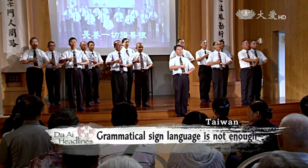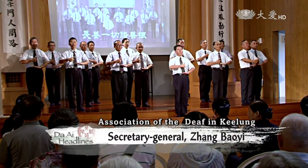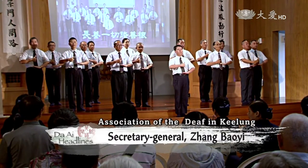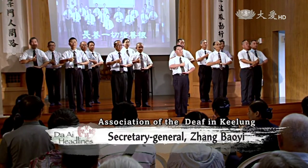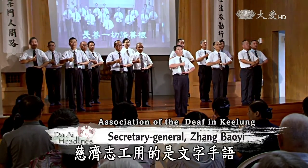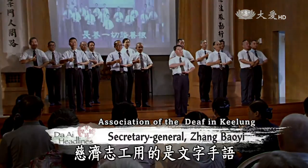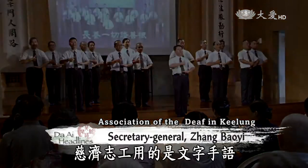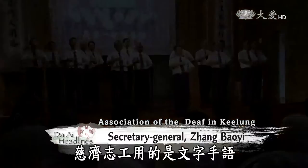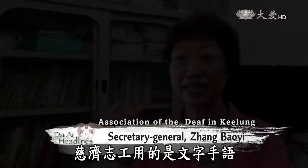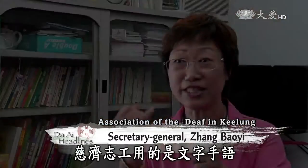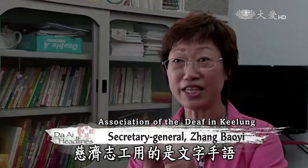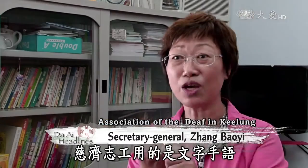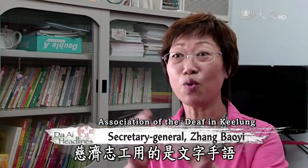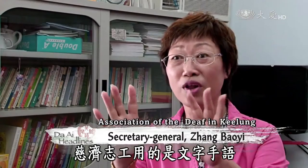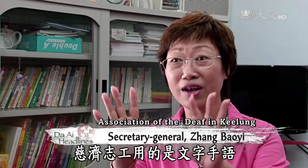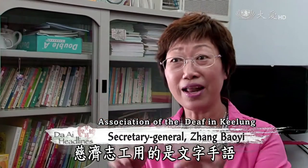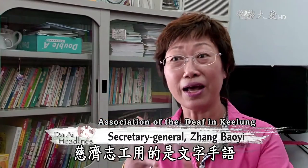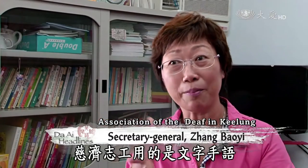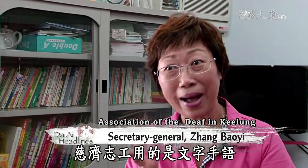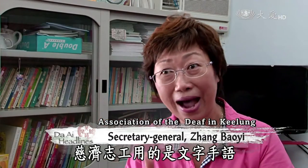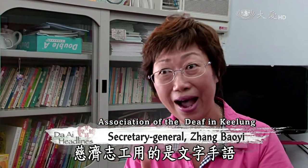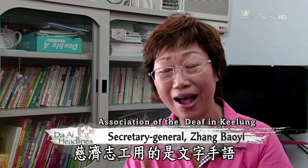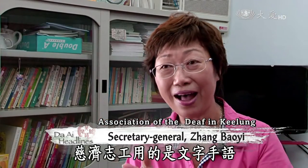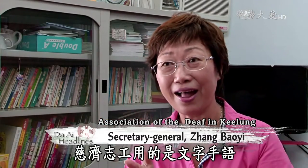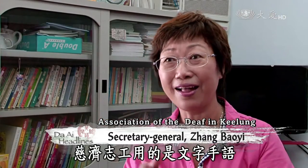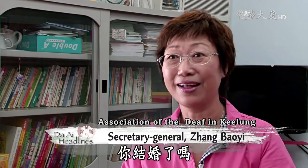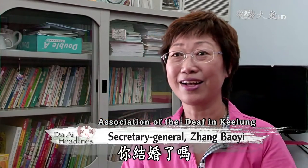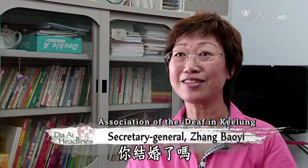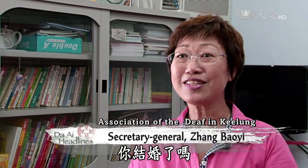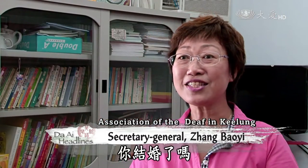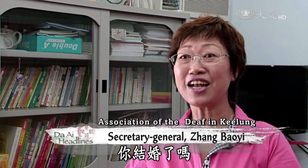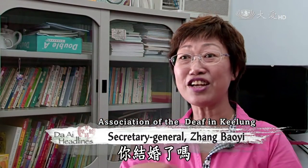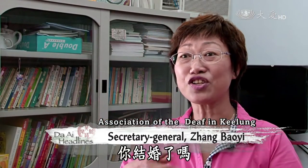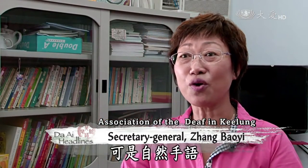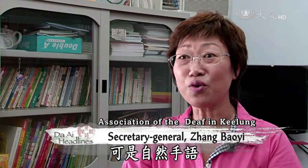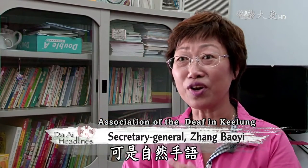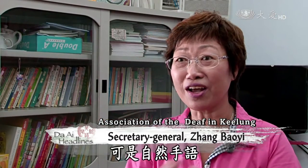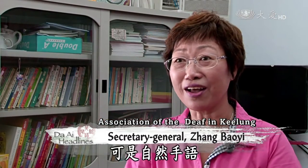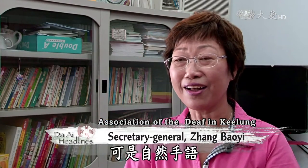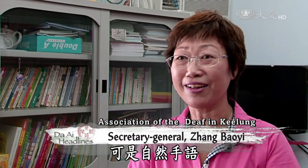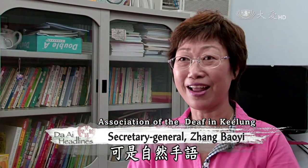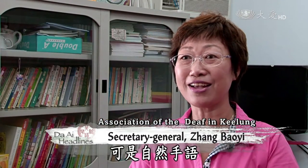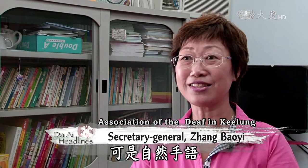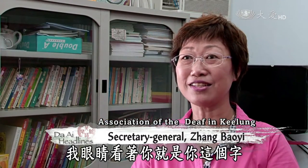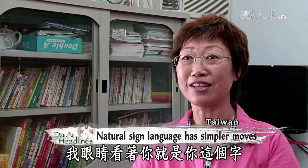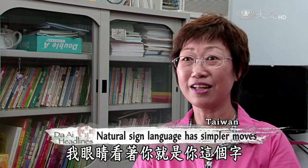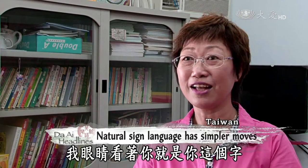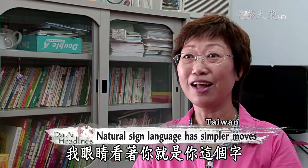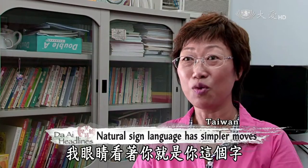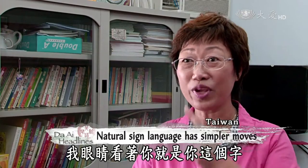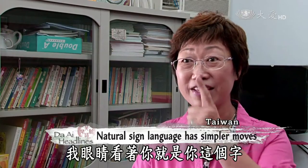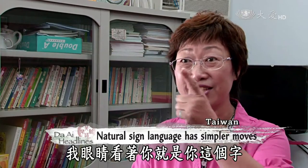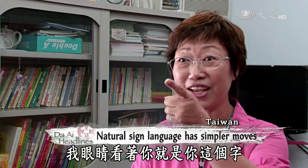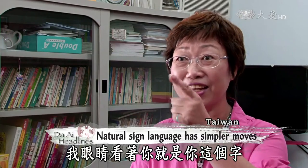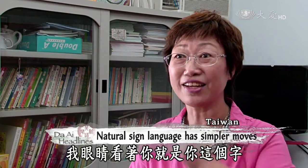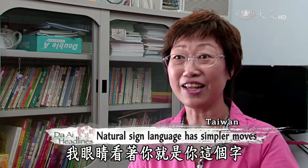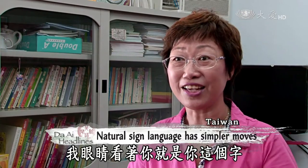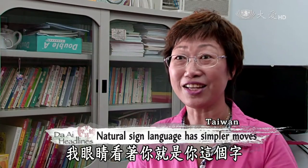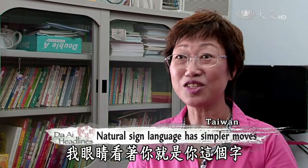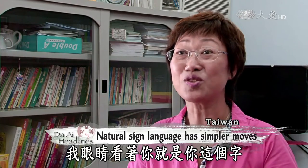Tzu Chi volunteers use grammatical sign language. Are you married? But with natural sign language, you is simply conveyed by looking at